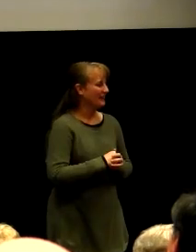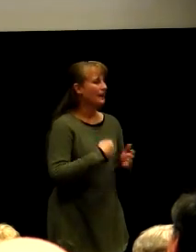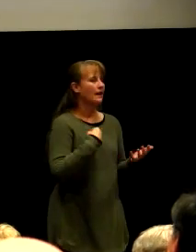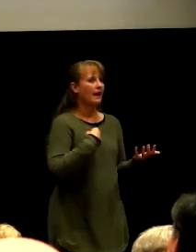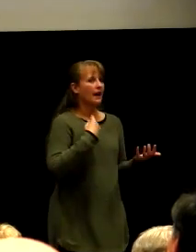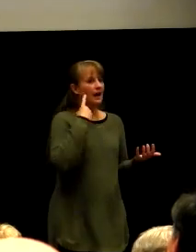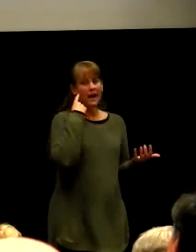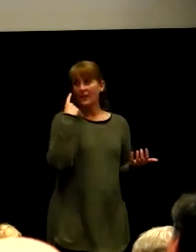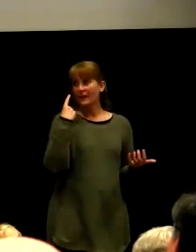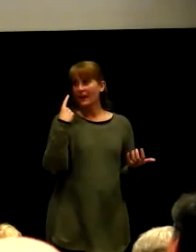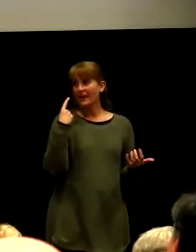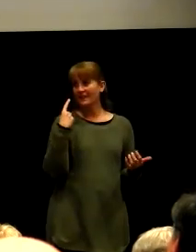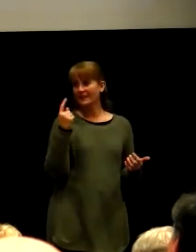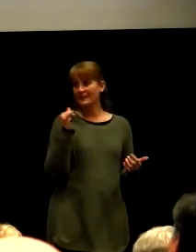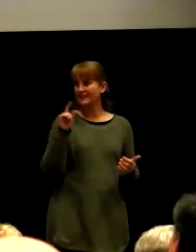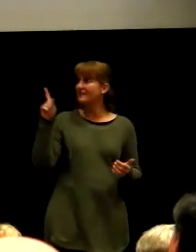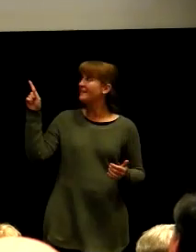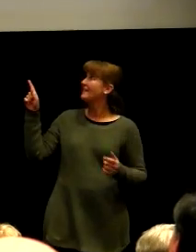something like this.